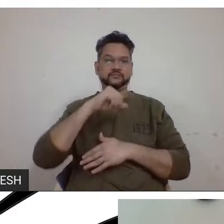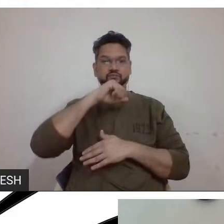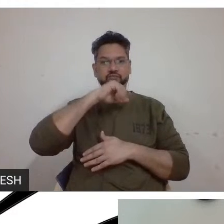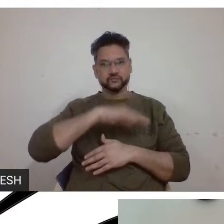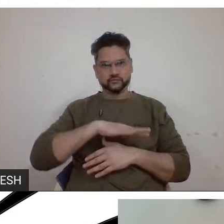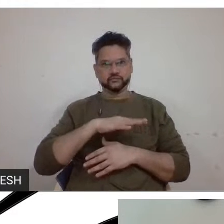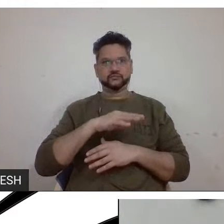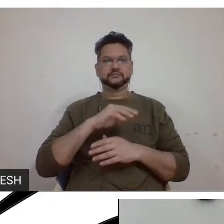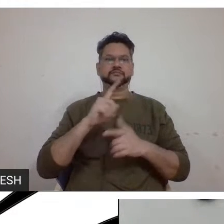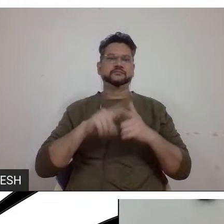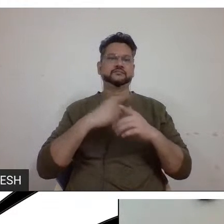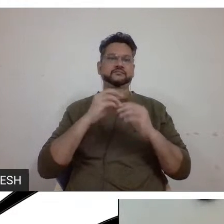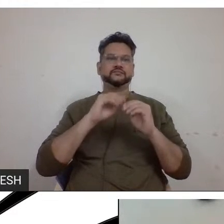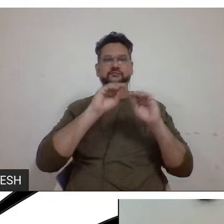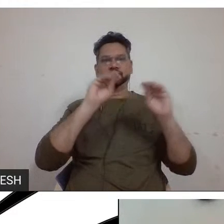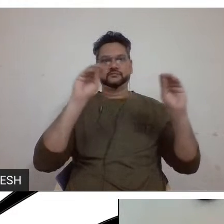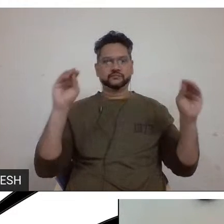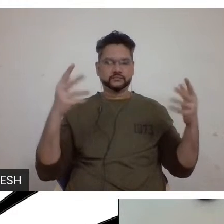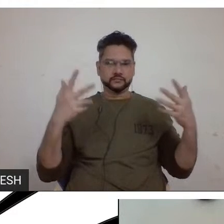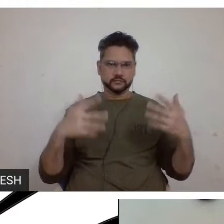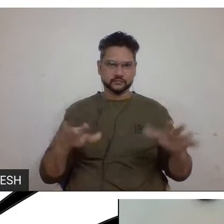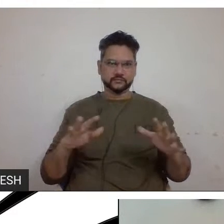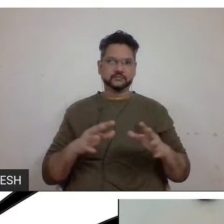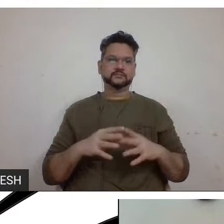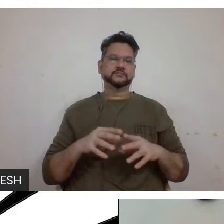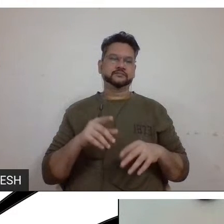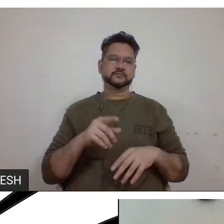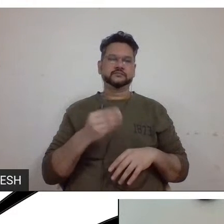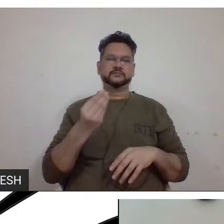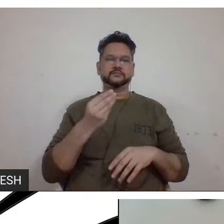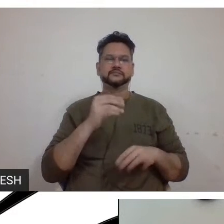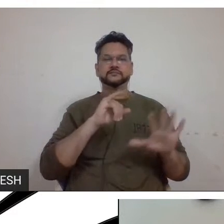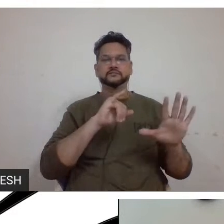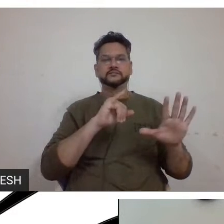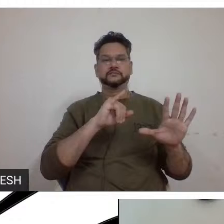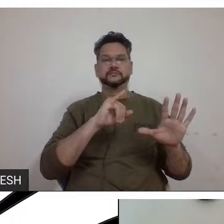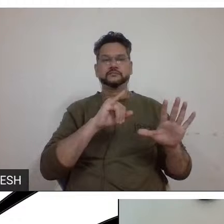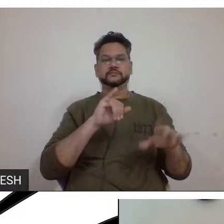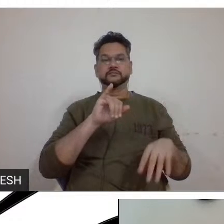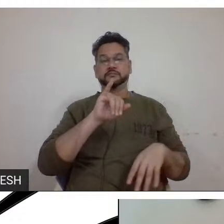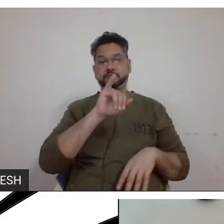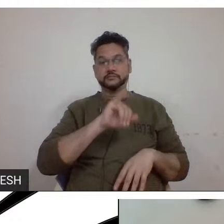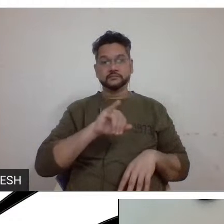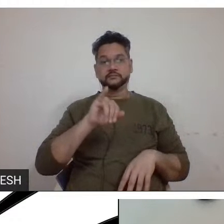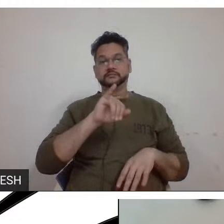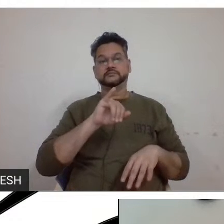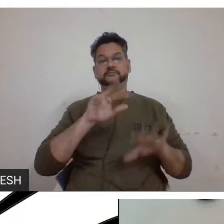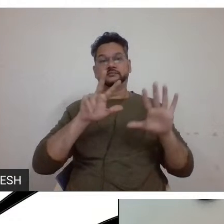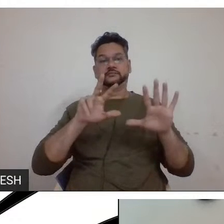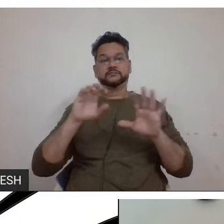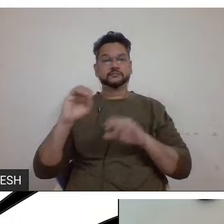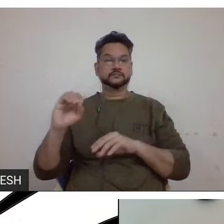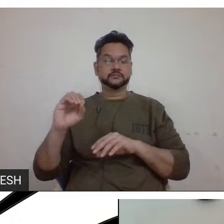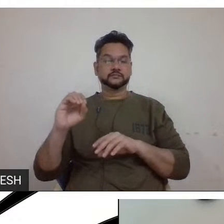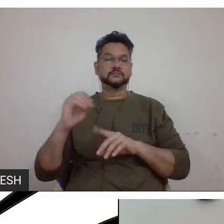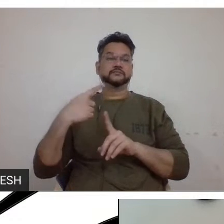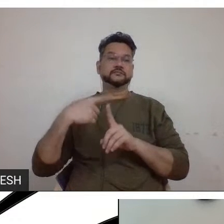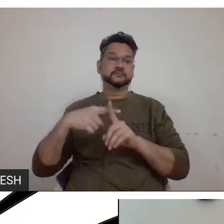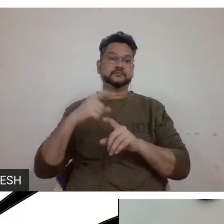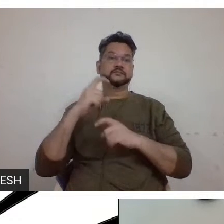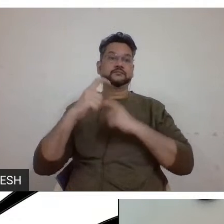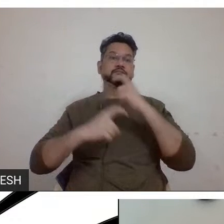than 680 plus corporate across India to place youth with